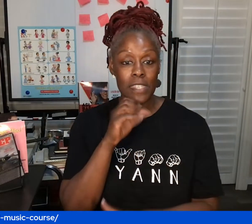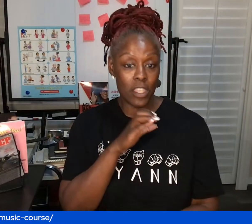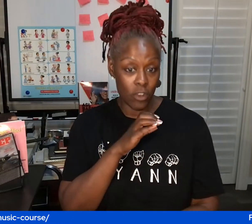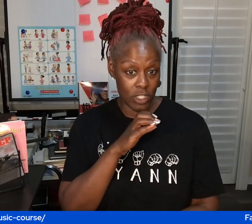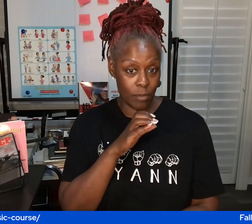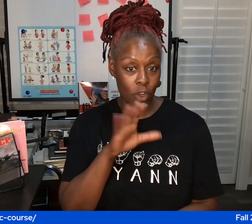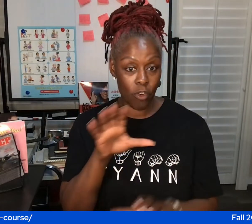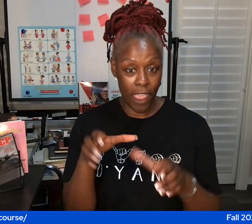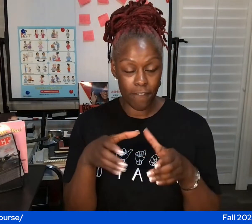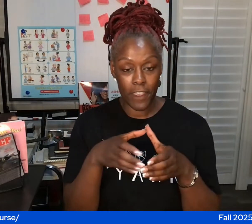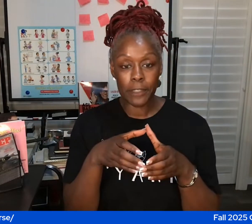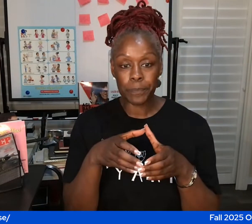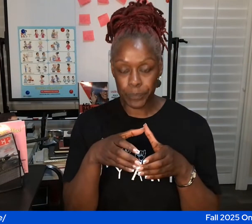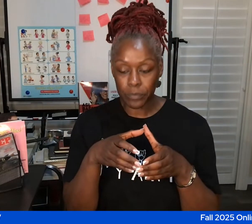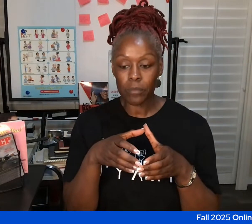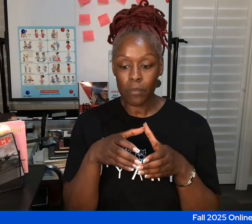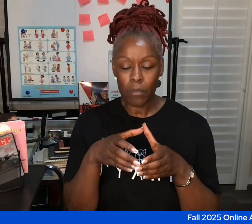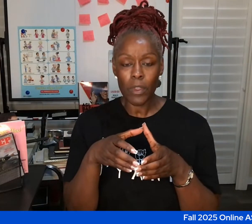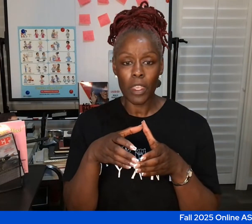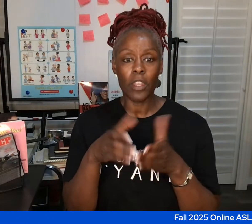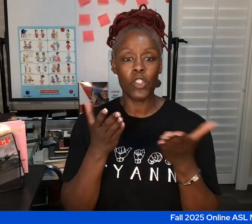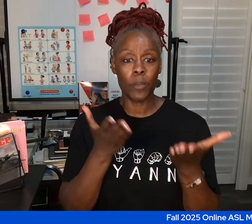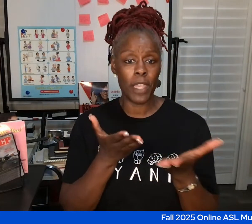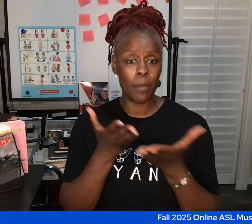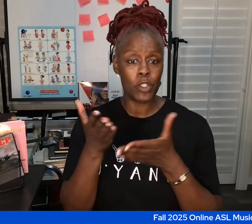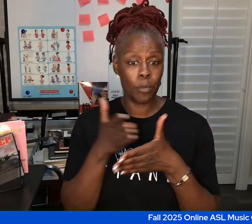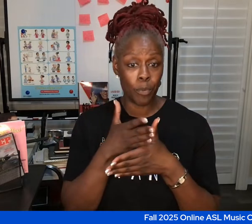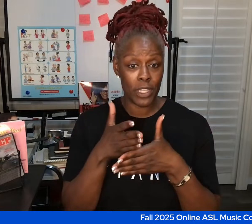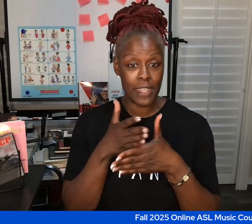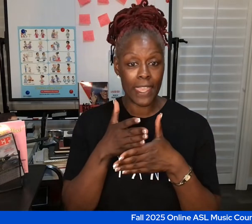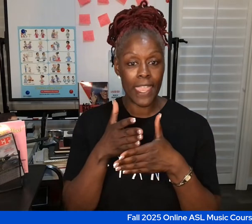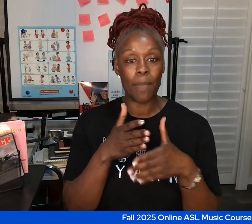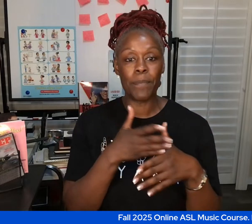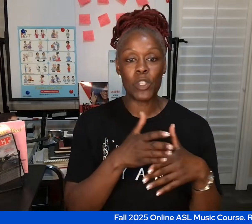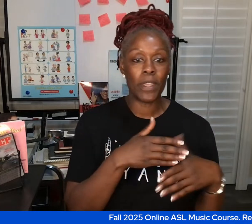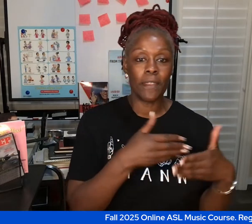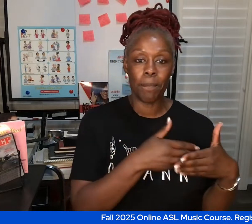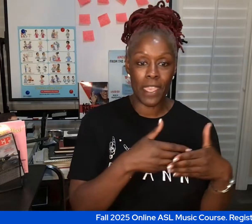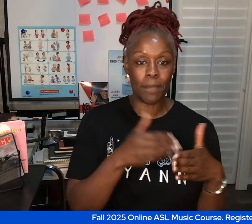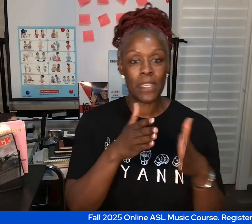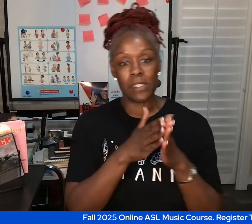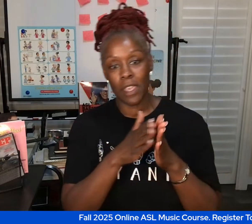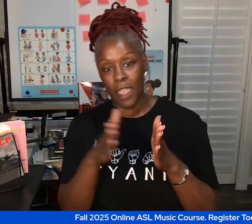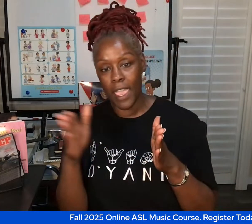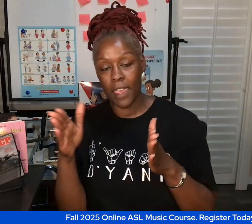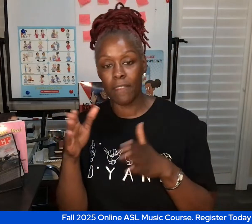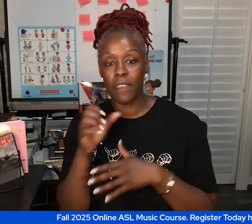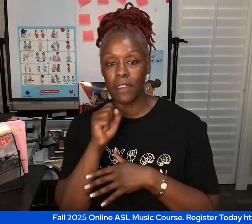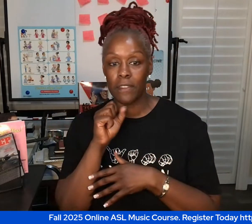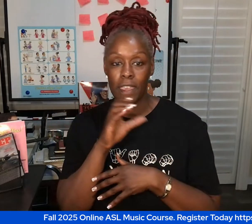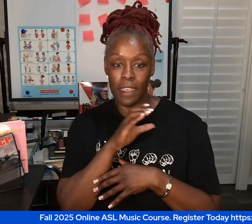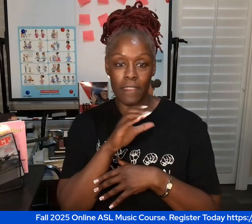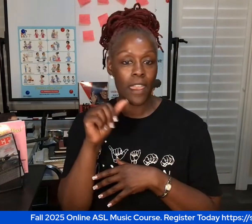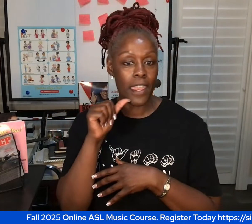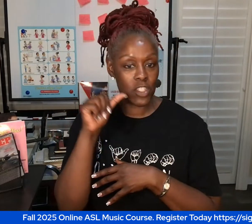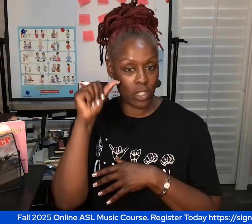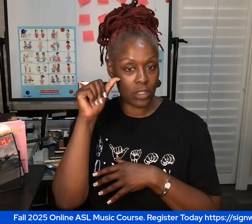senior demographic, to be able to bridge that gap between the babies and the aging